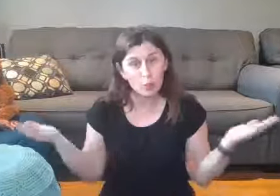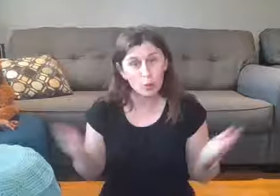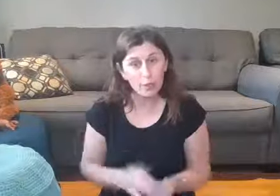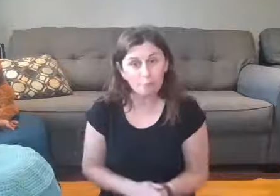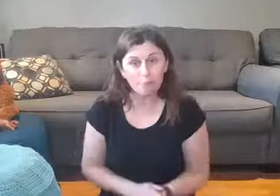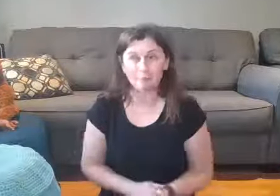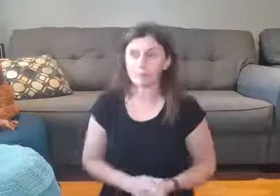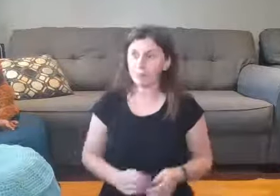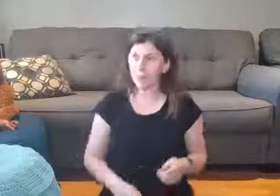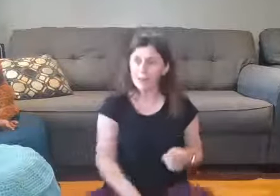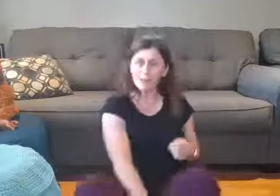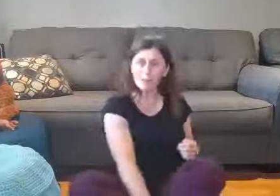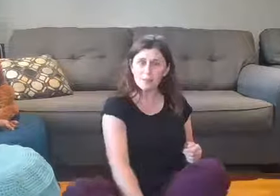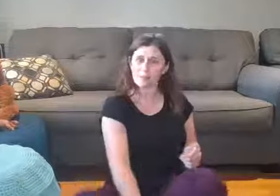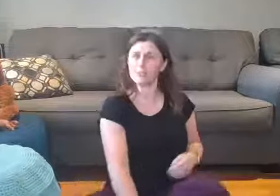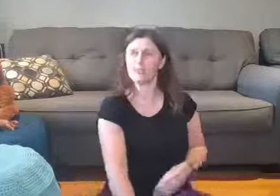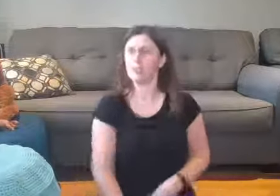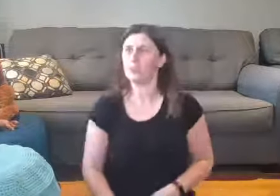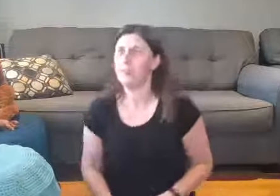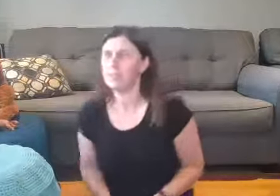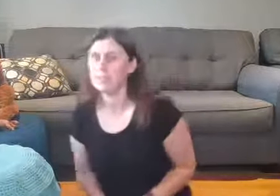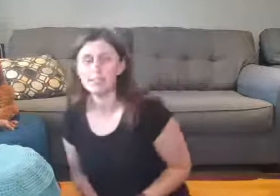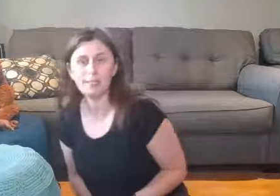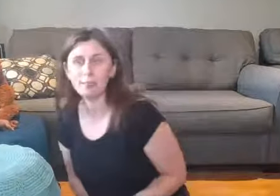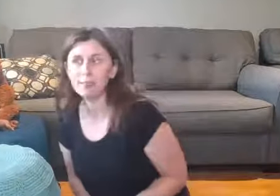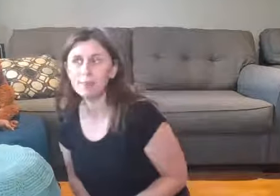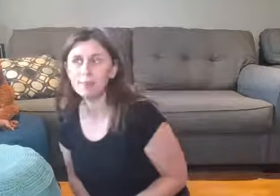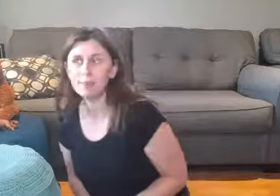Virtually. Love to be able to see all your faces.